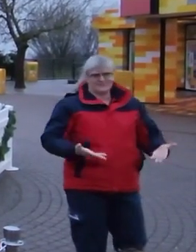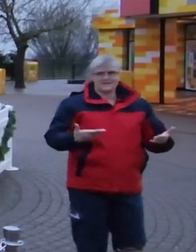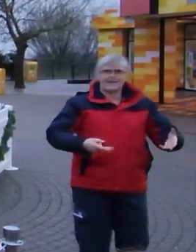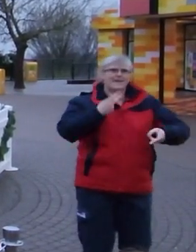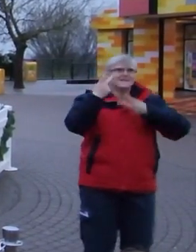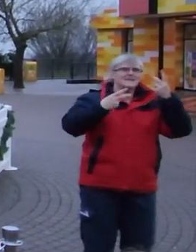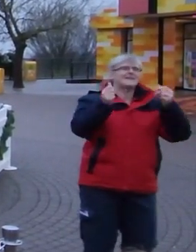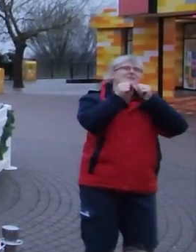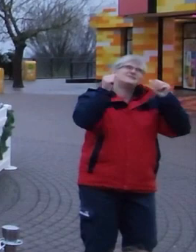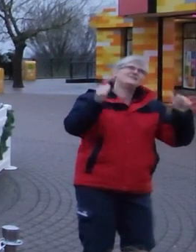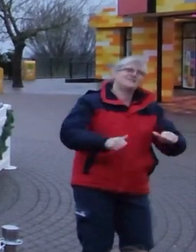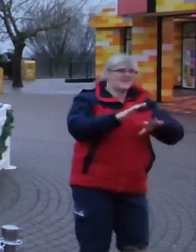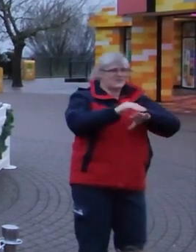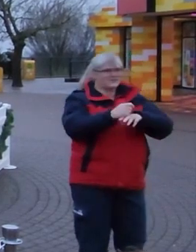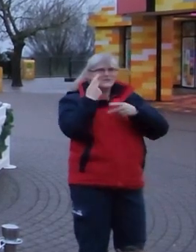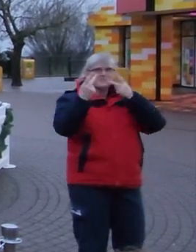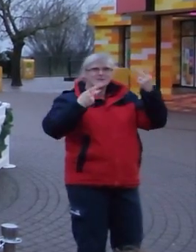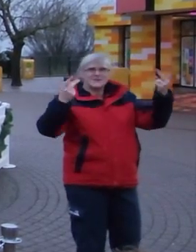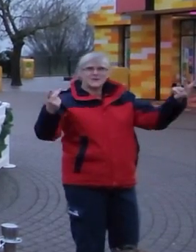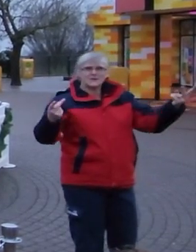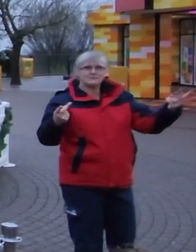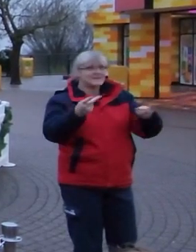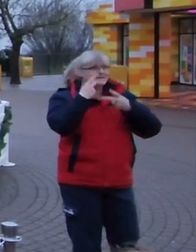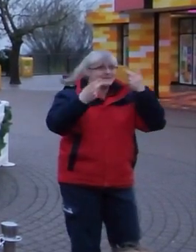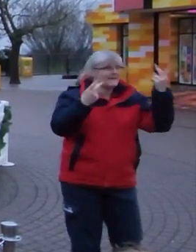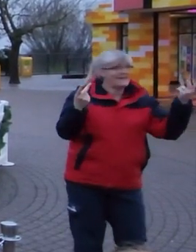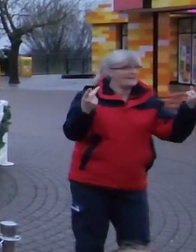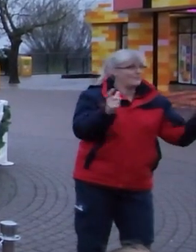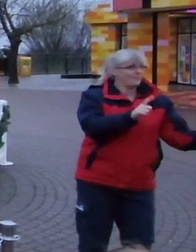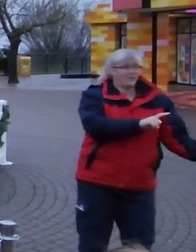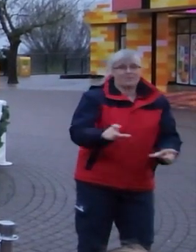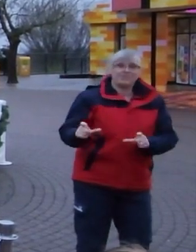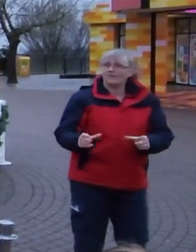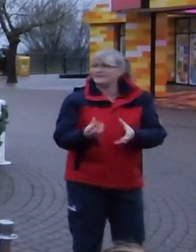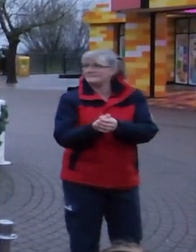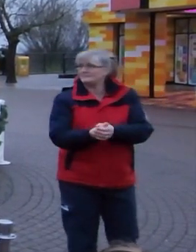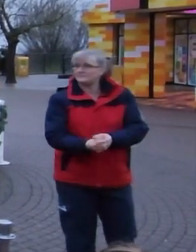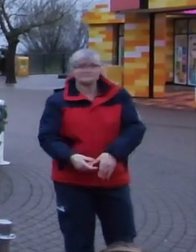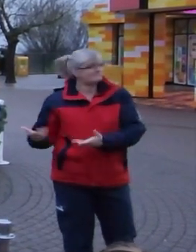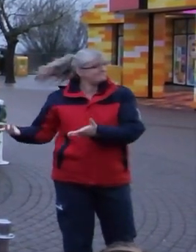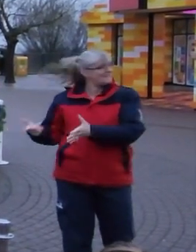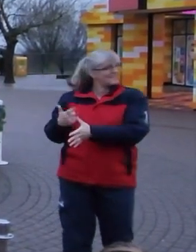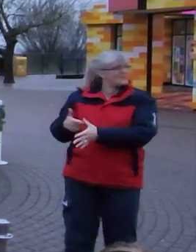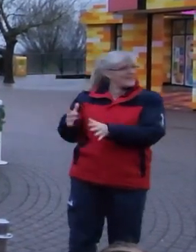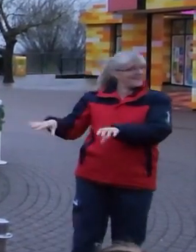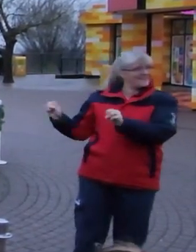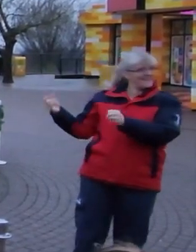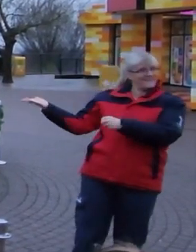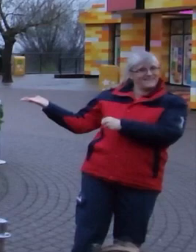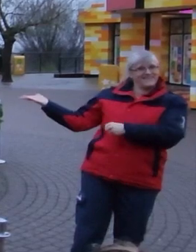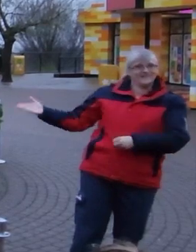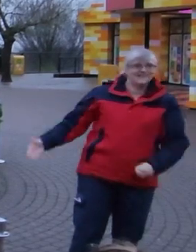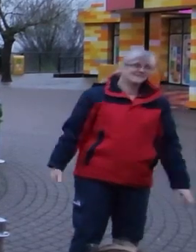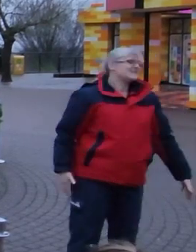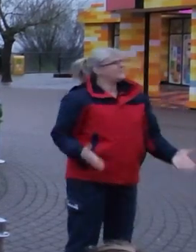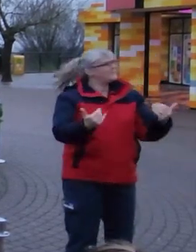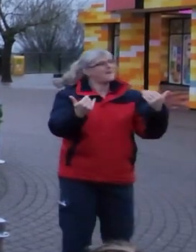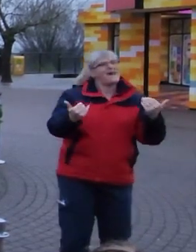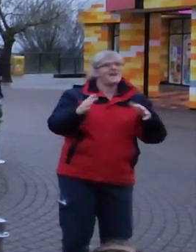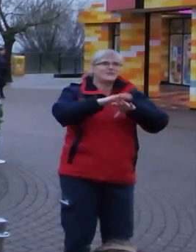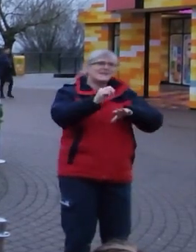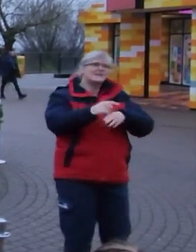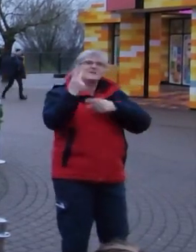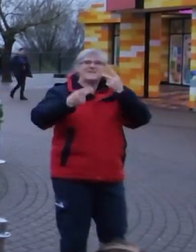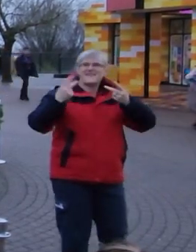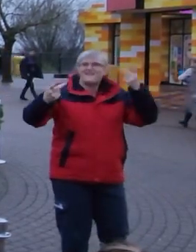to be singing some of our favorite Christmas songs So sing along if you like Woo! Take it away Andrea Welcome to